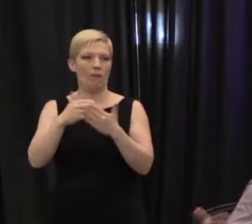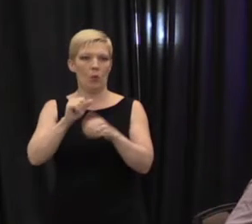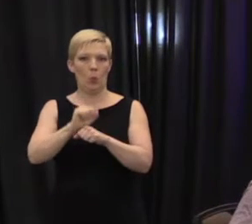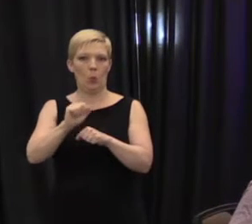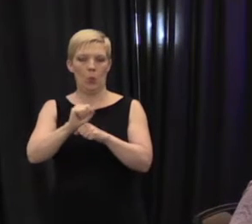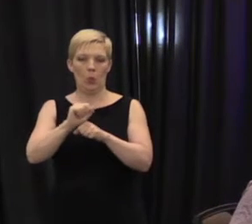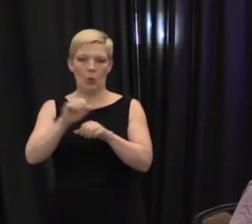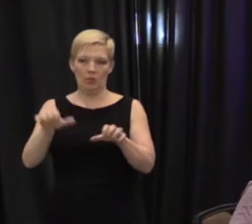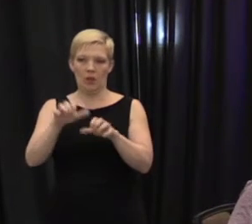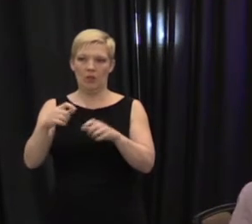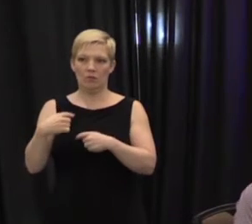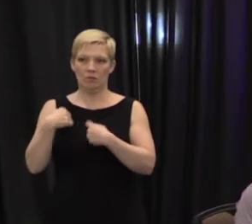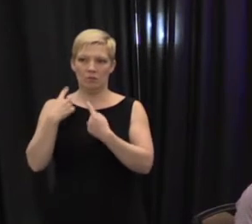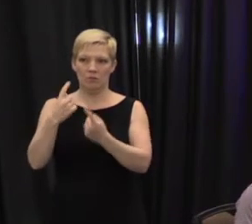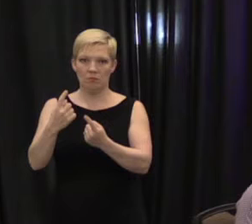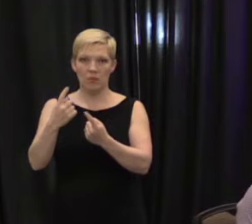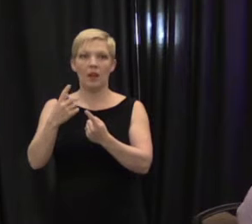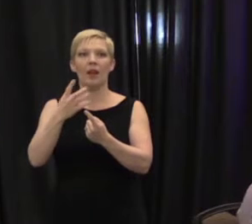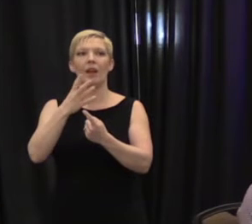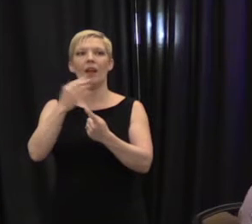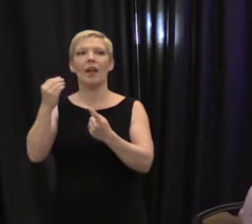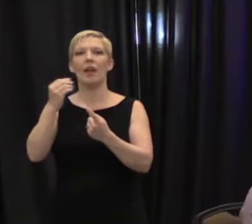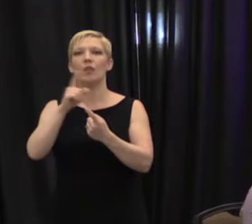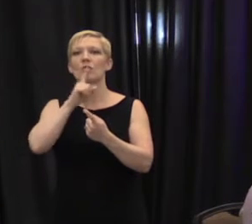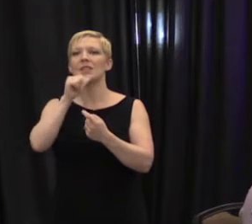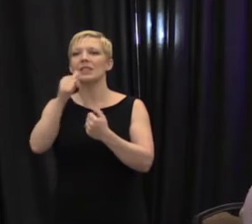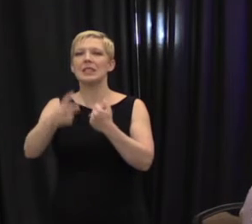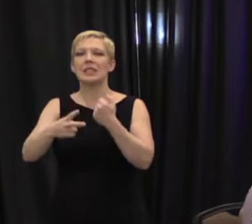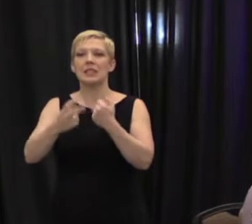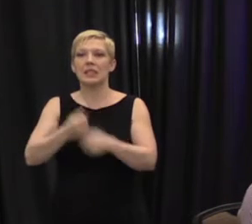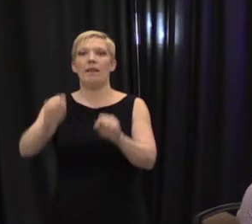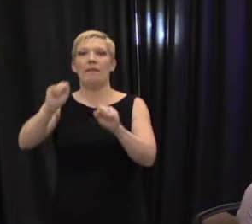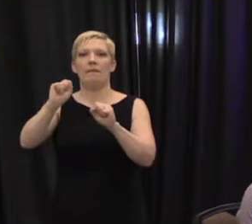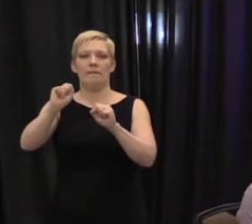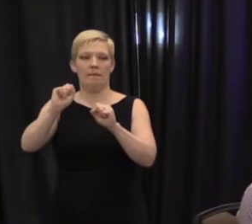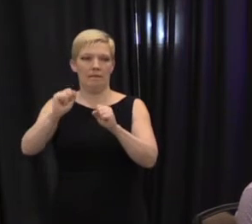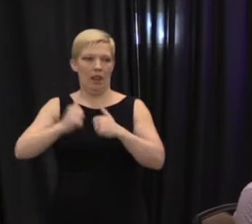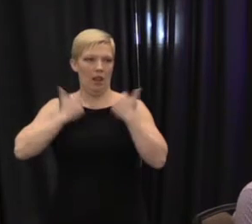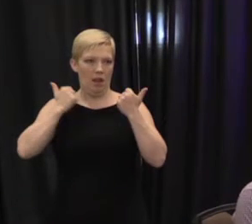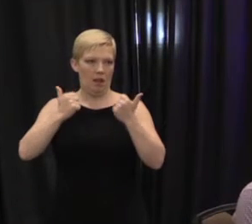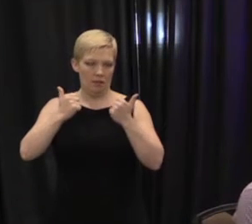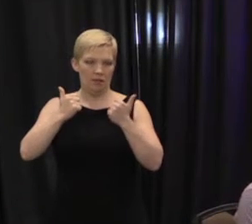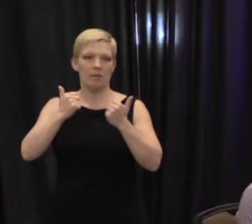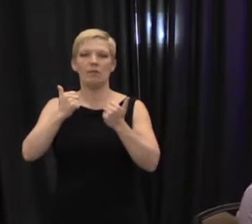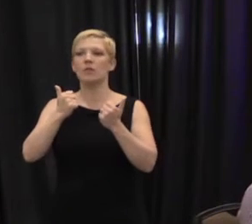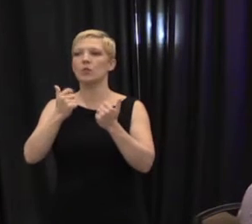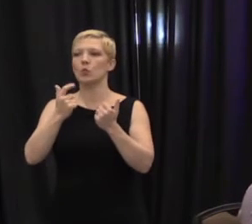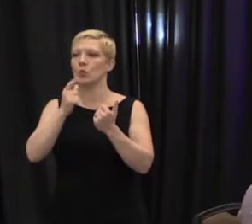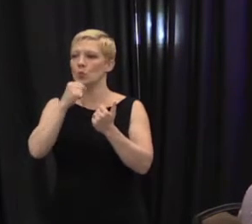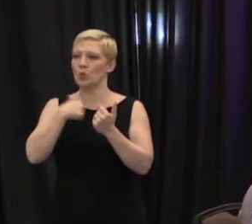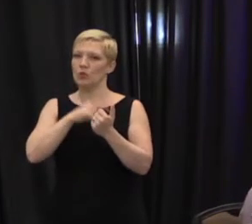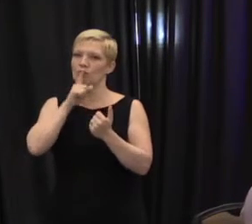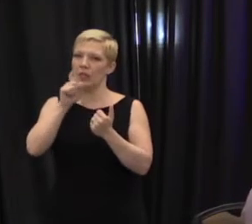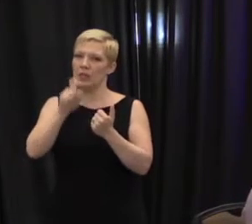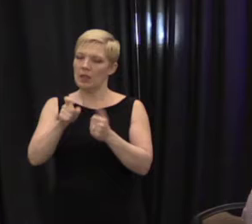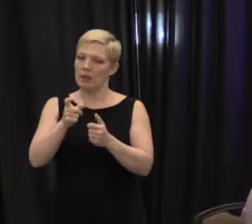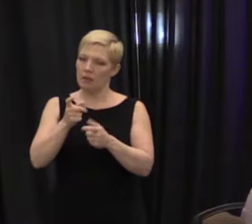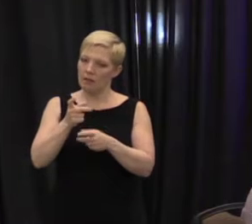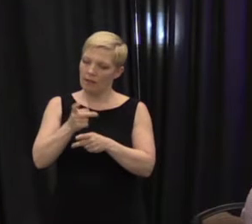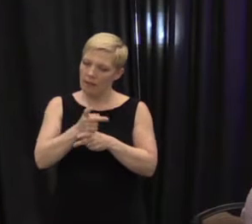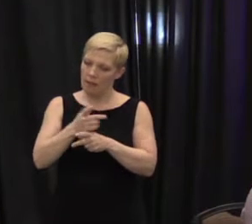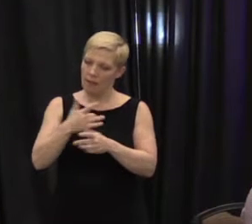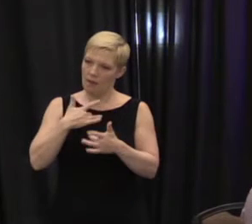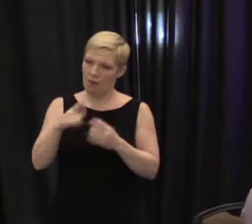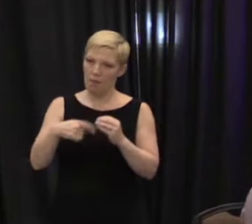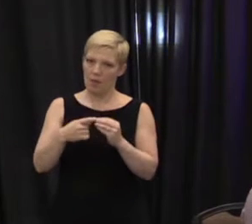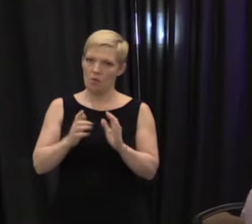of money leading up into 2023, but it still doesn't really save the lives of the people we really need to be caring about on the ground. Sex workers'